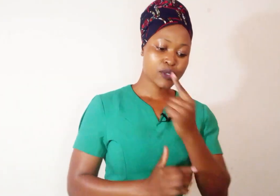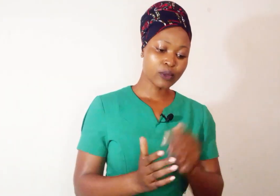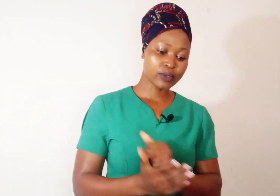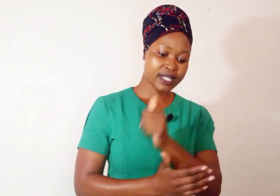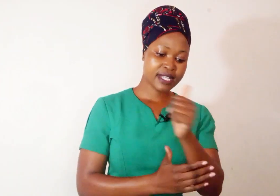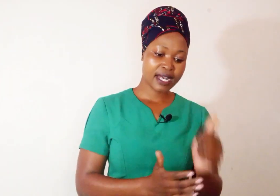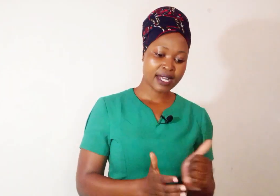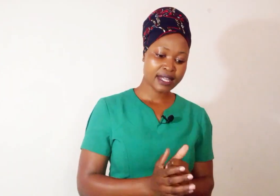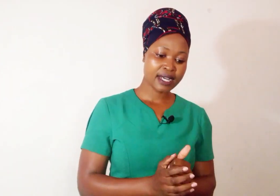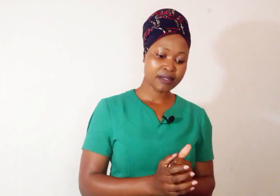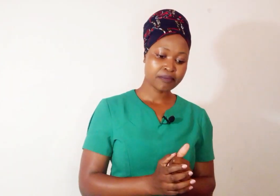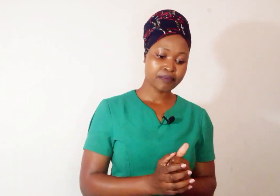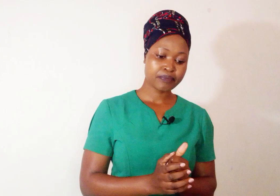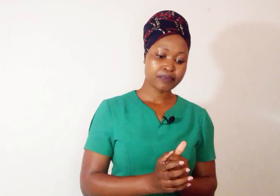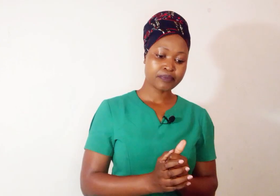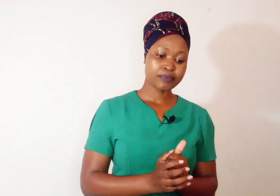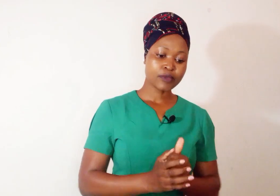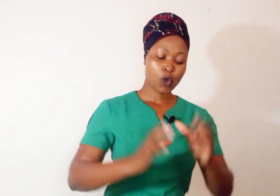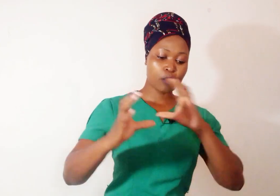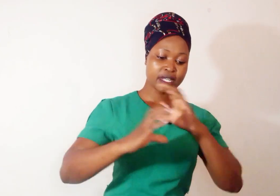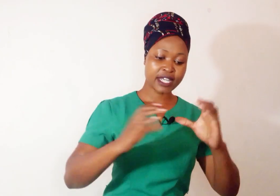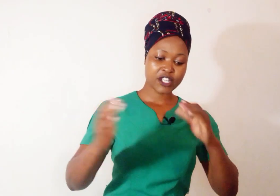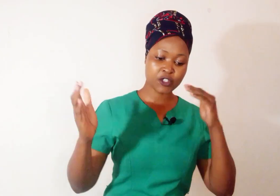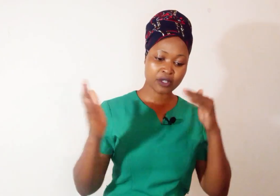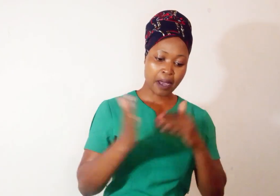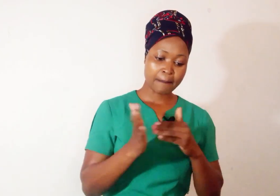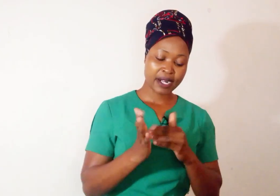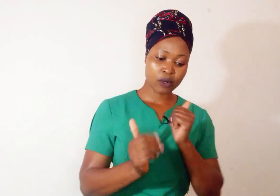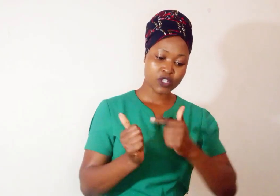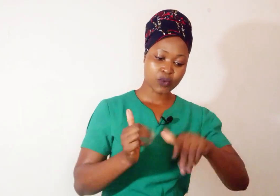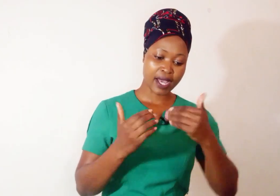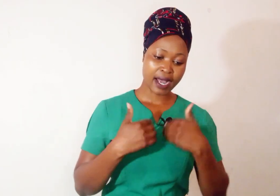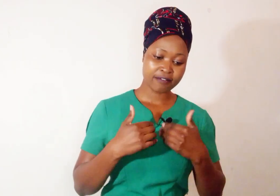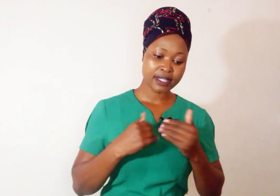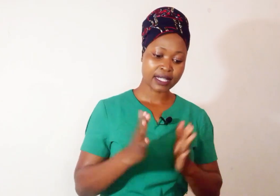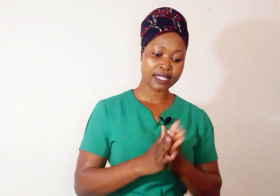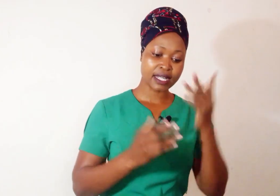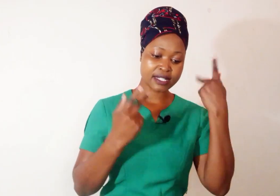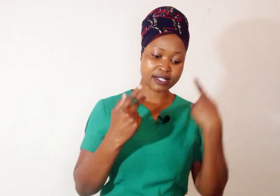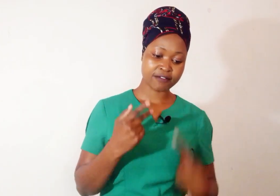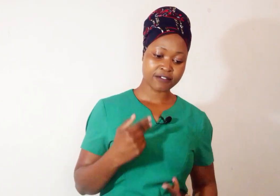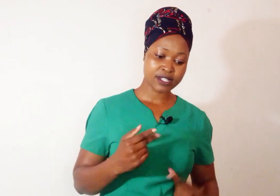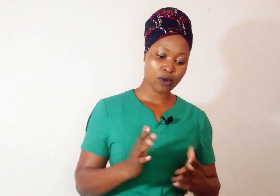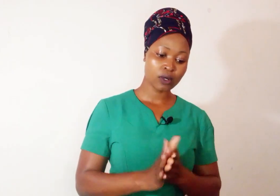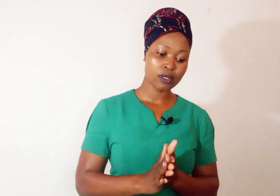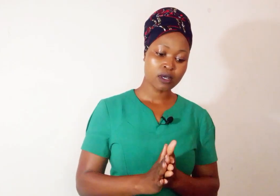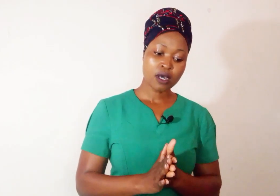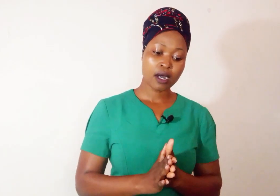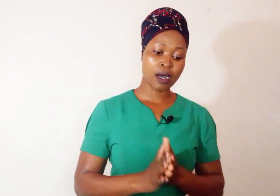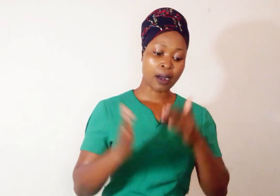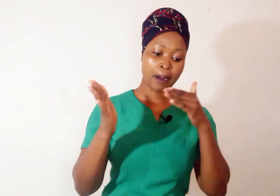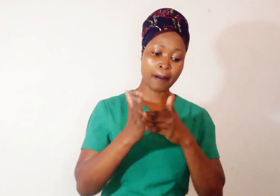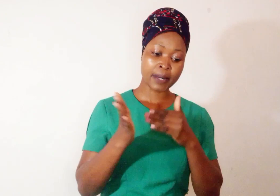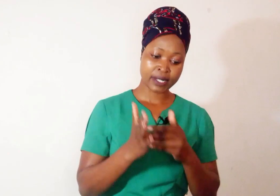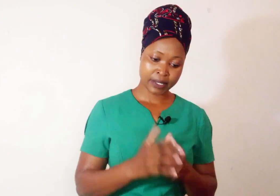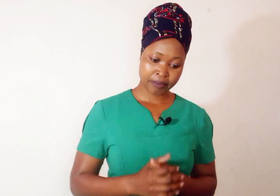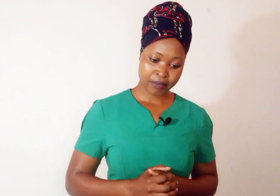So there's another communication barrier which we are having, like that is the physical barrier.